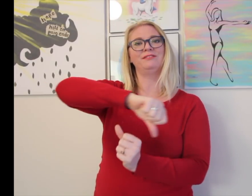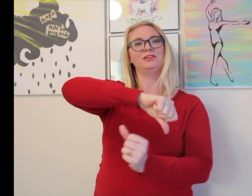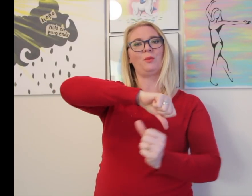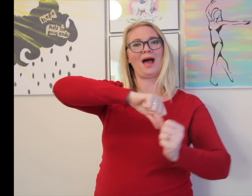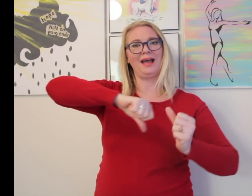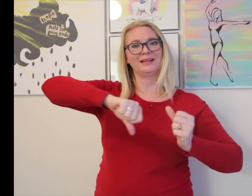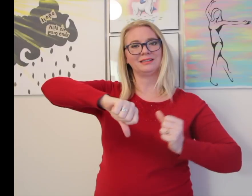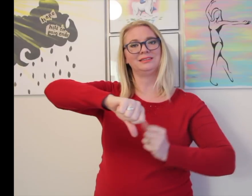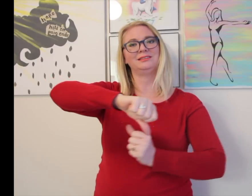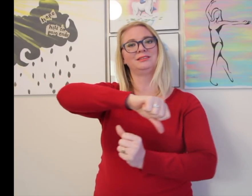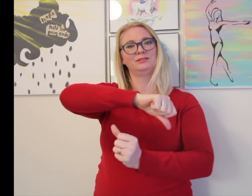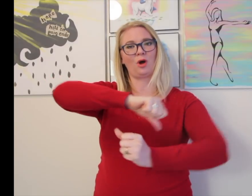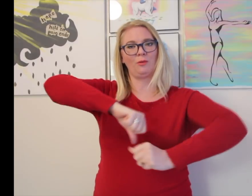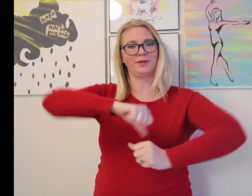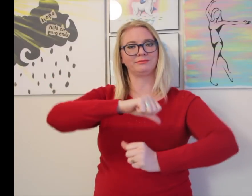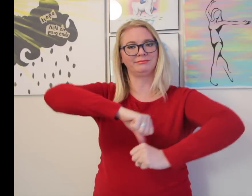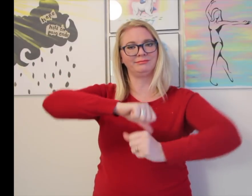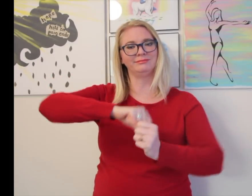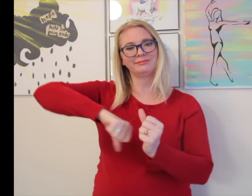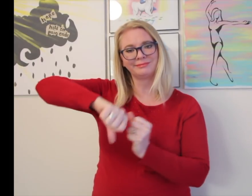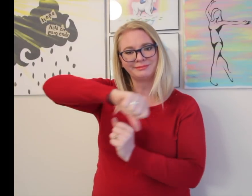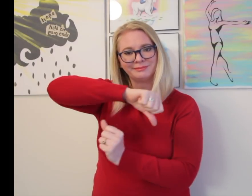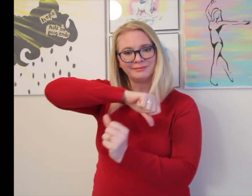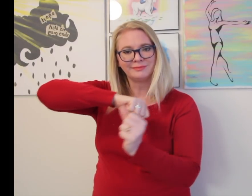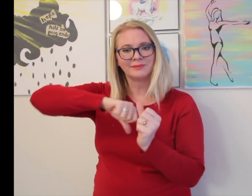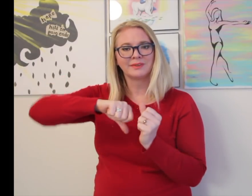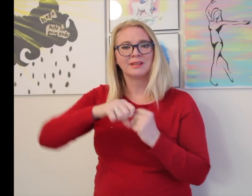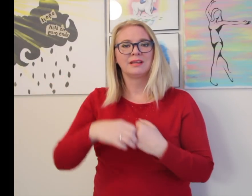it's wide, open.